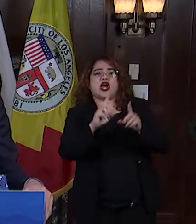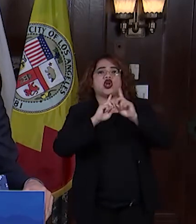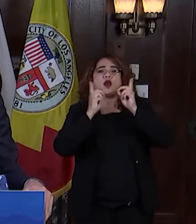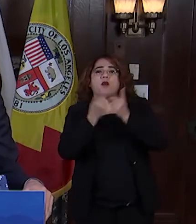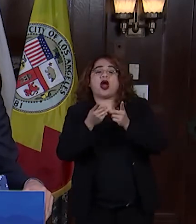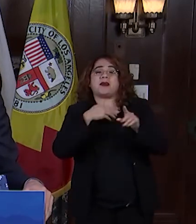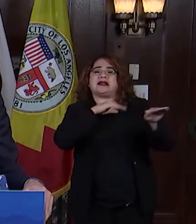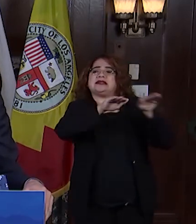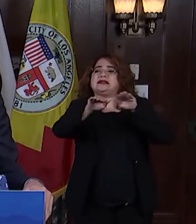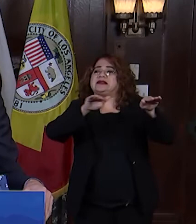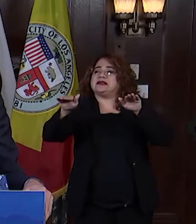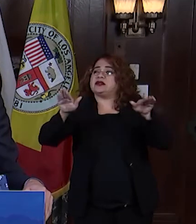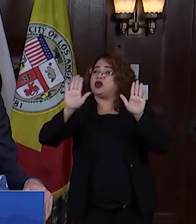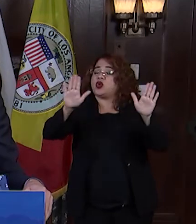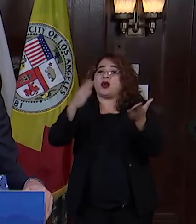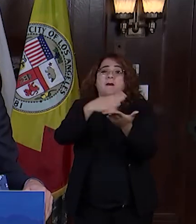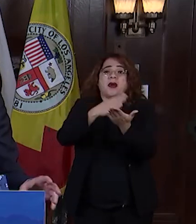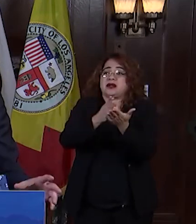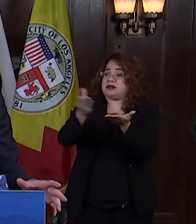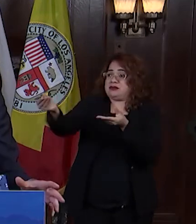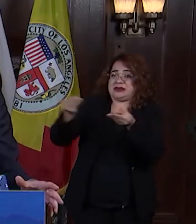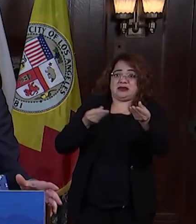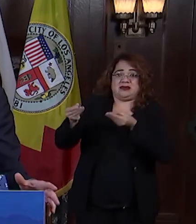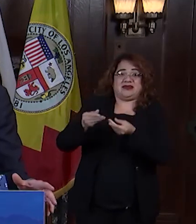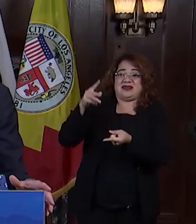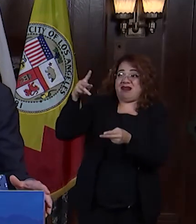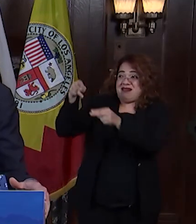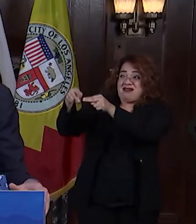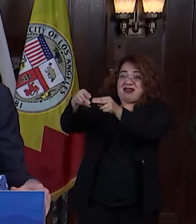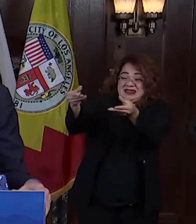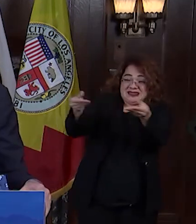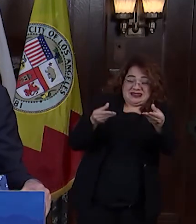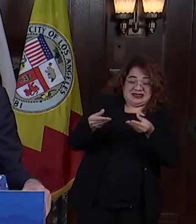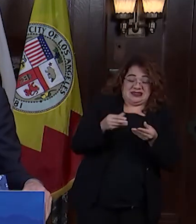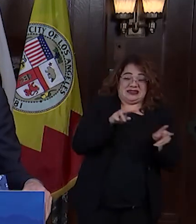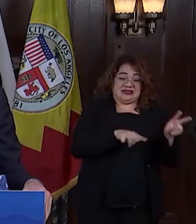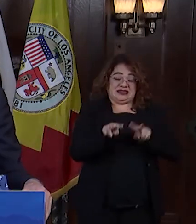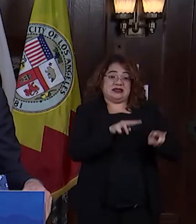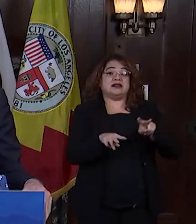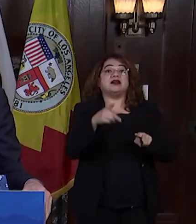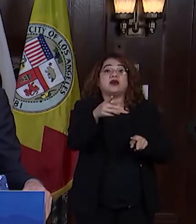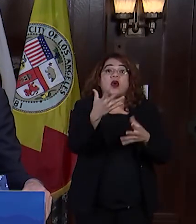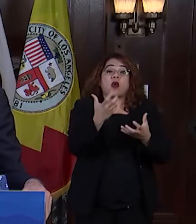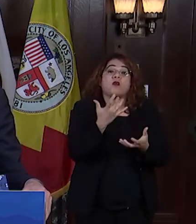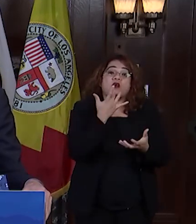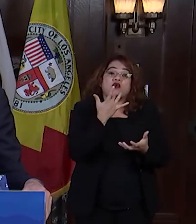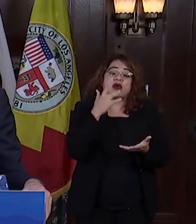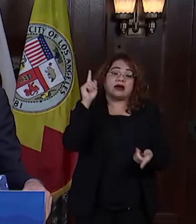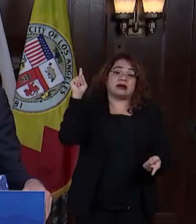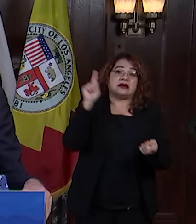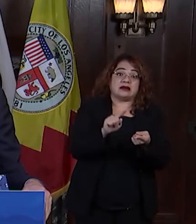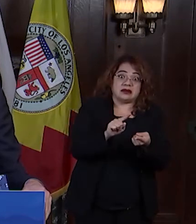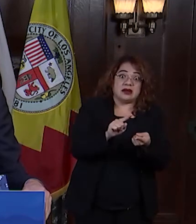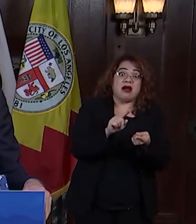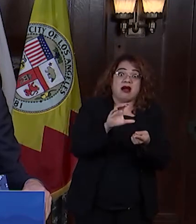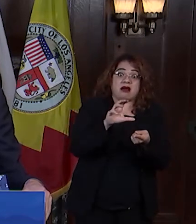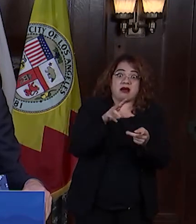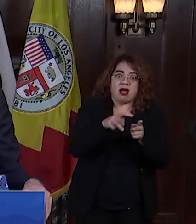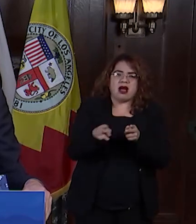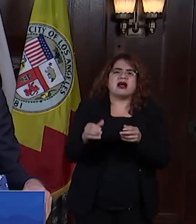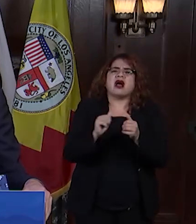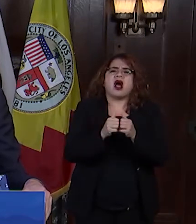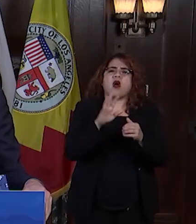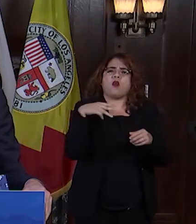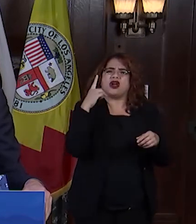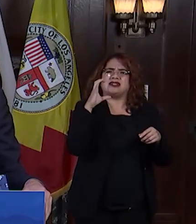plans, and we'll continue to monitoring that. And one last thing, if we want fewer cuts, not only should we get aid from Washington, D.C., but